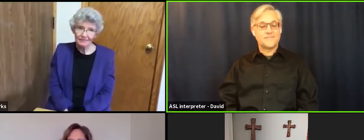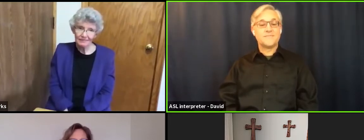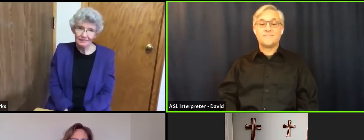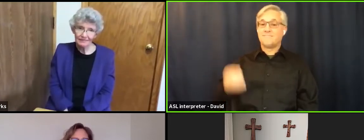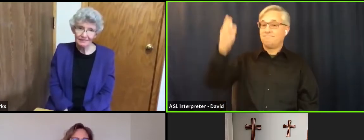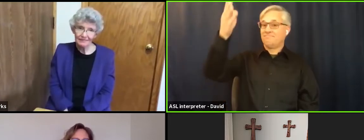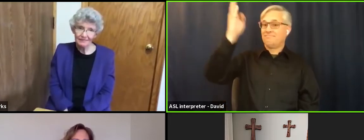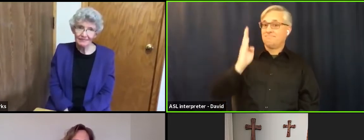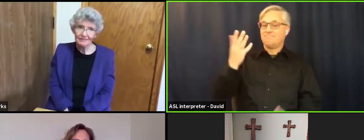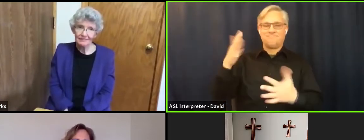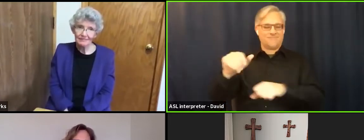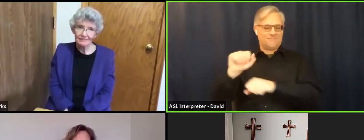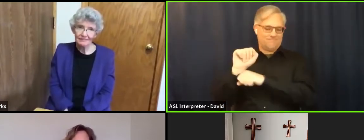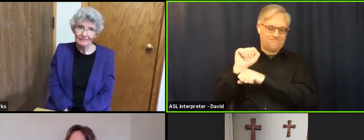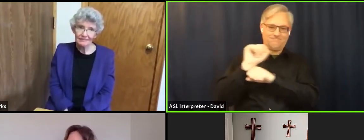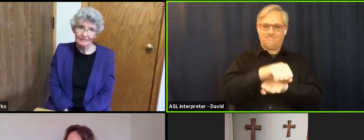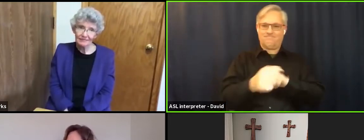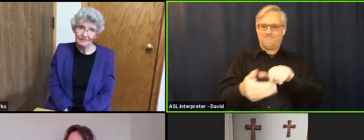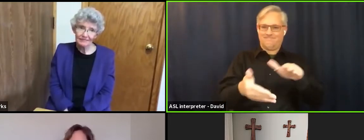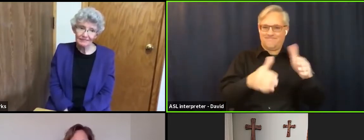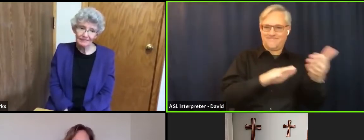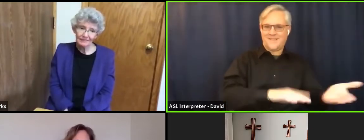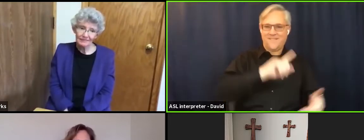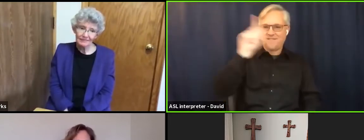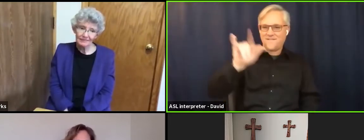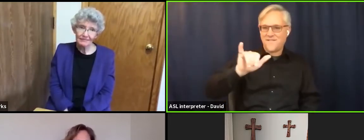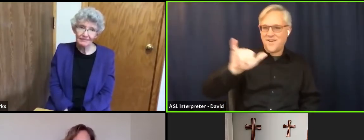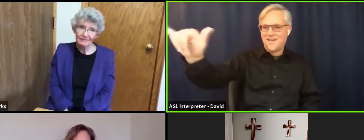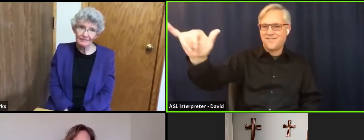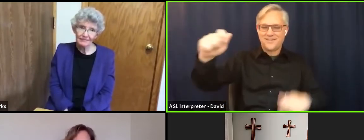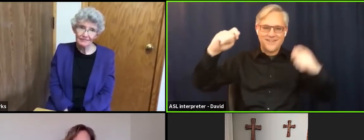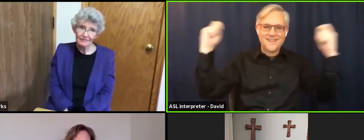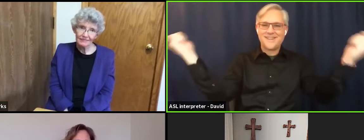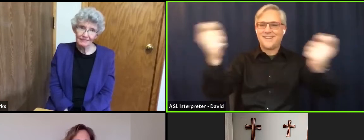God has broken the chains of death forever.